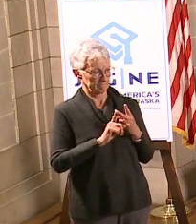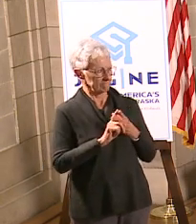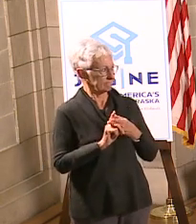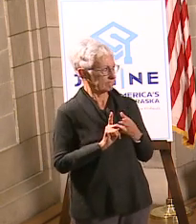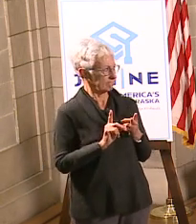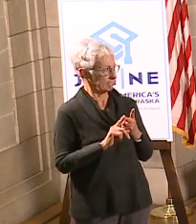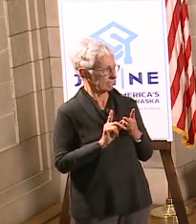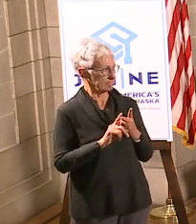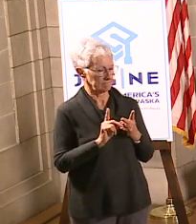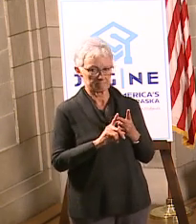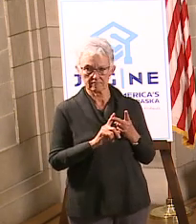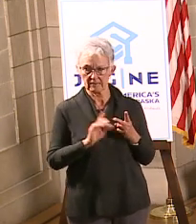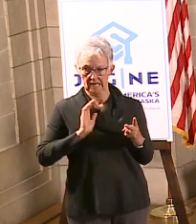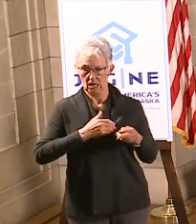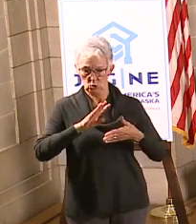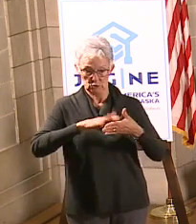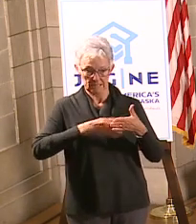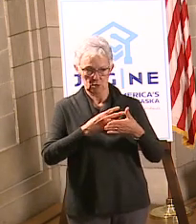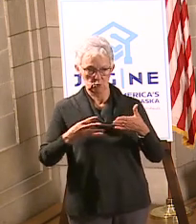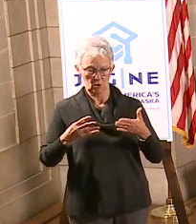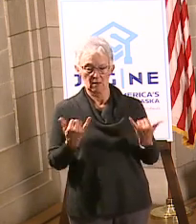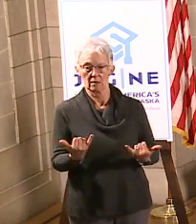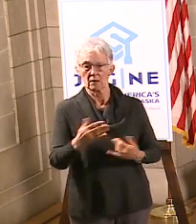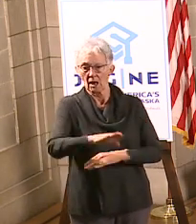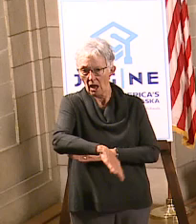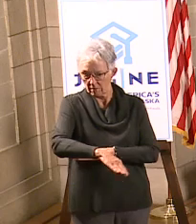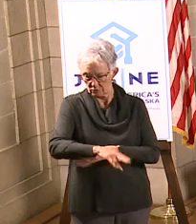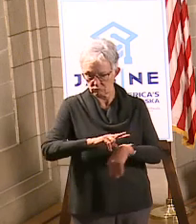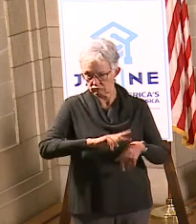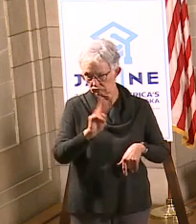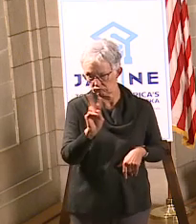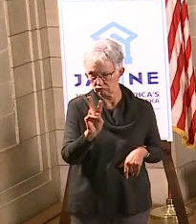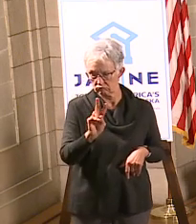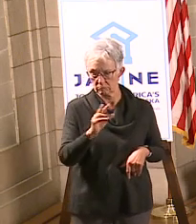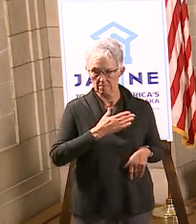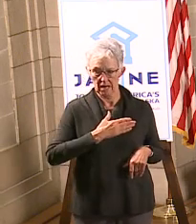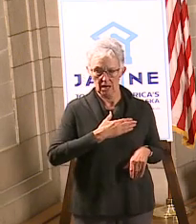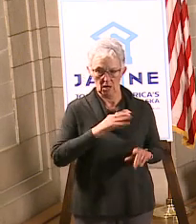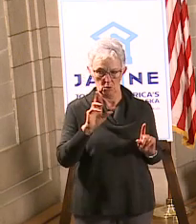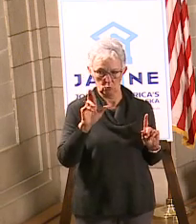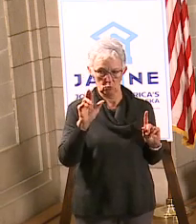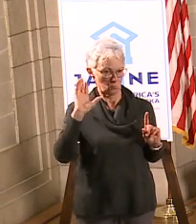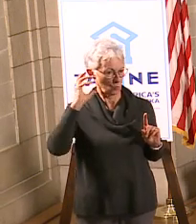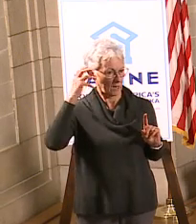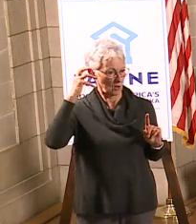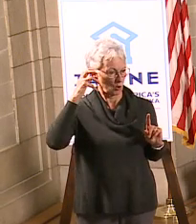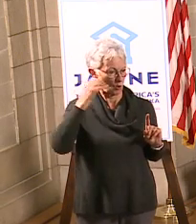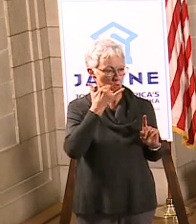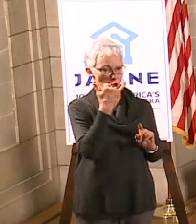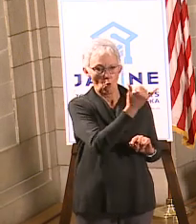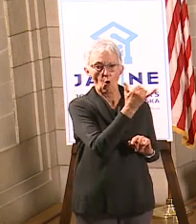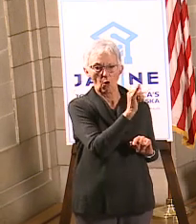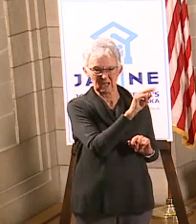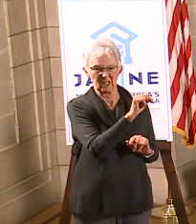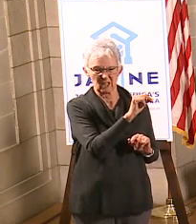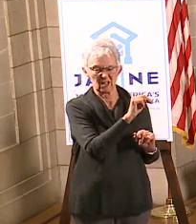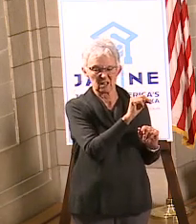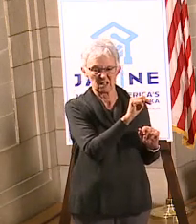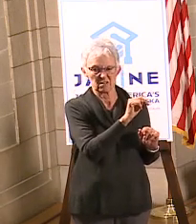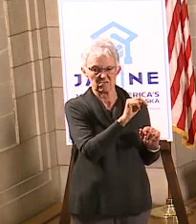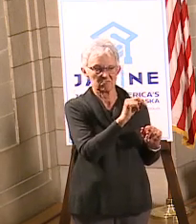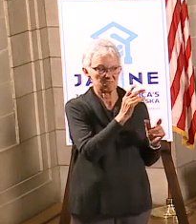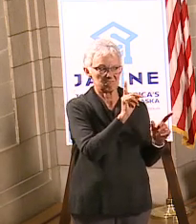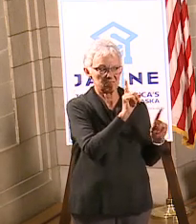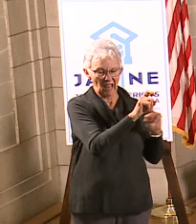Second thing is the upcoming schedule. So 2 p.m. today, I will have my radio call-in show on KFOR. And then also Wednesday, we'll be doing a 2